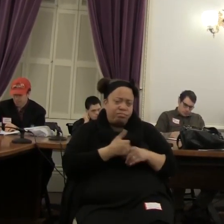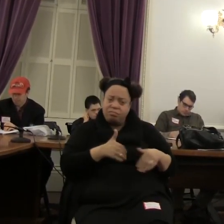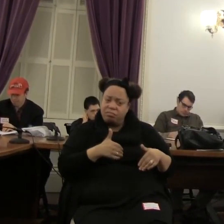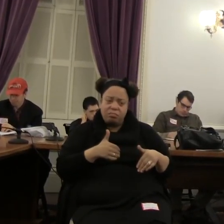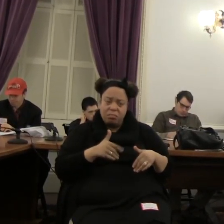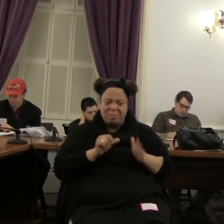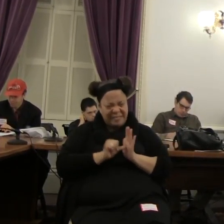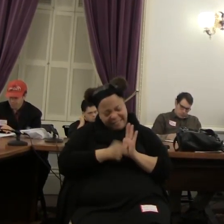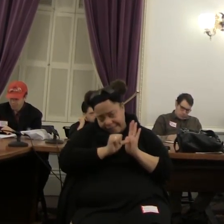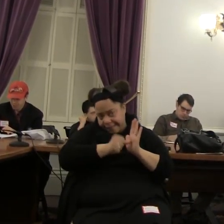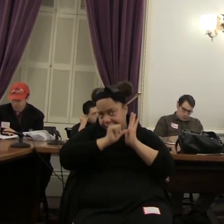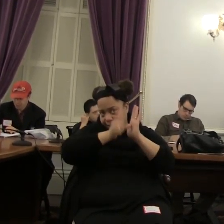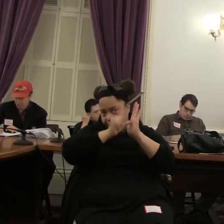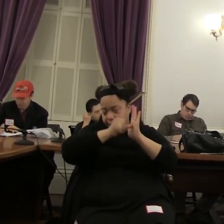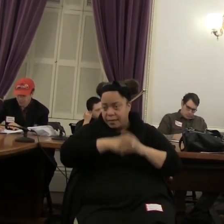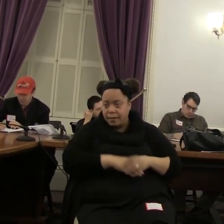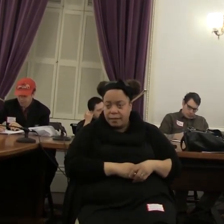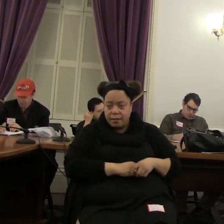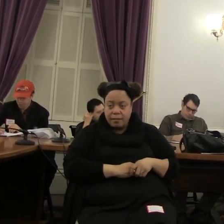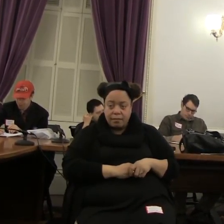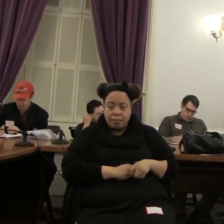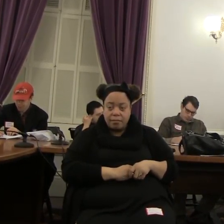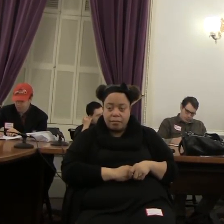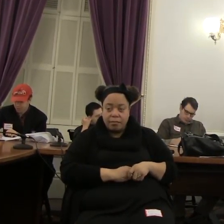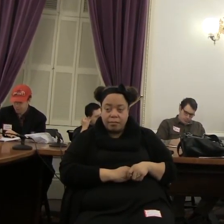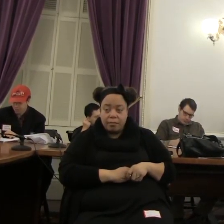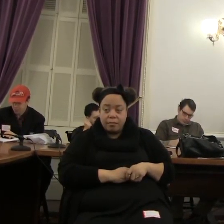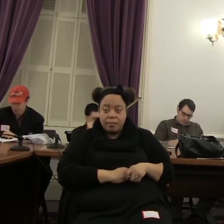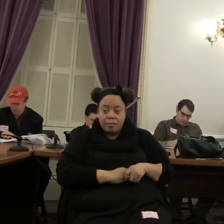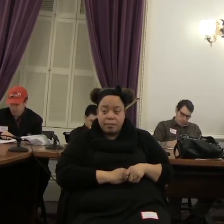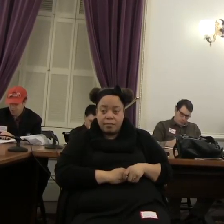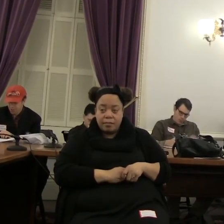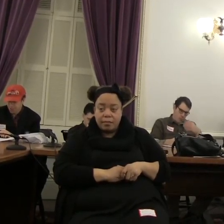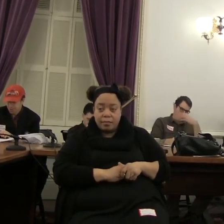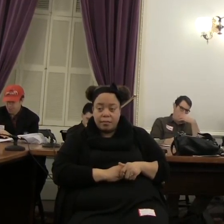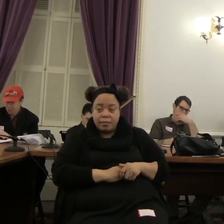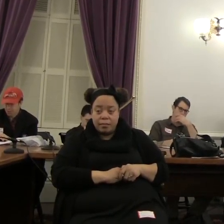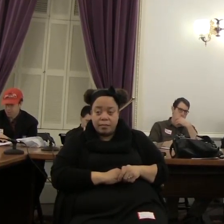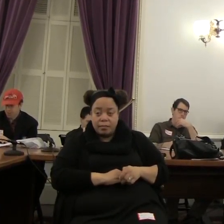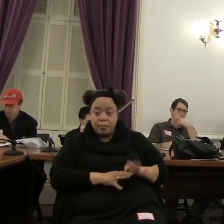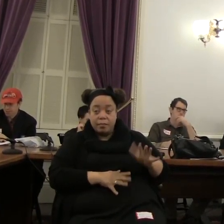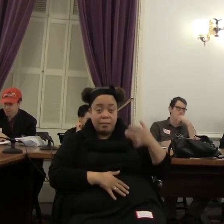those services. Please don't cut services. Please protect our Medicaid.